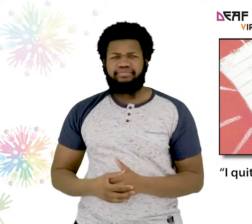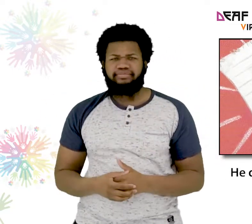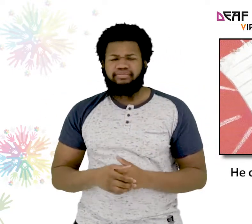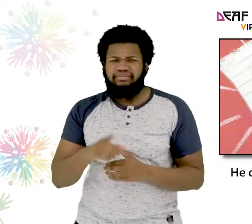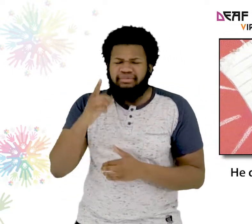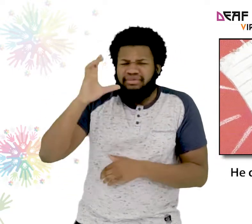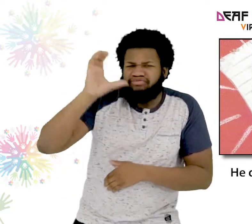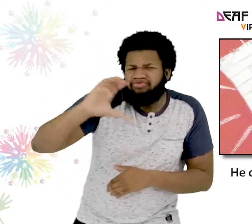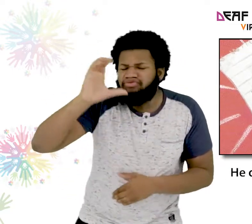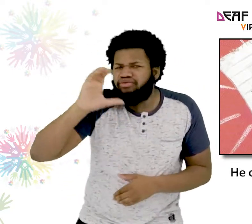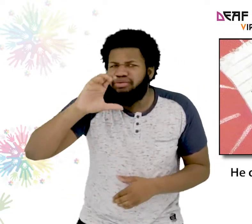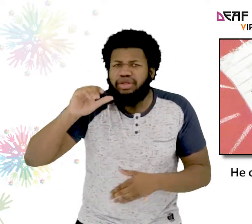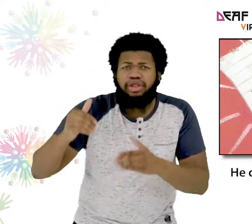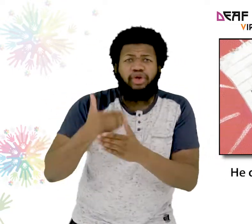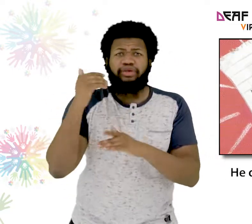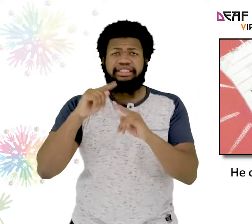He quickly found another team.